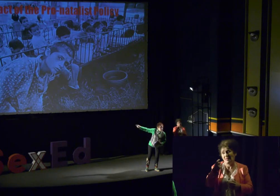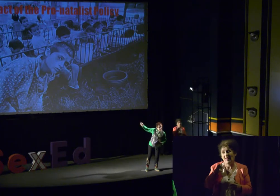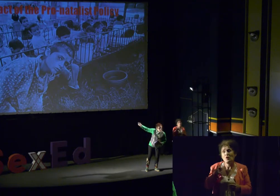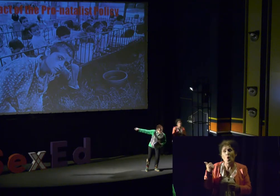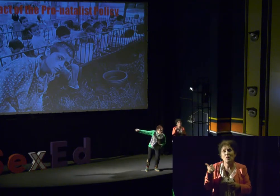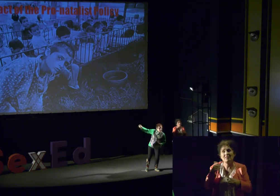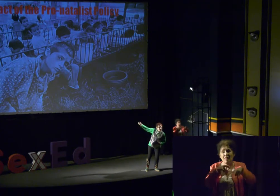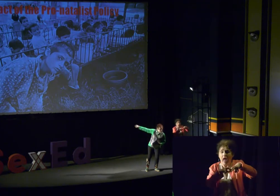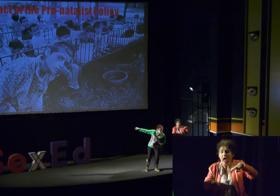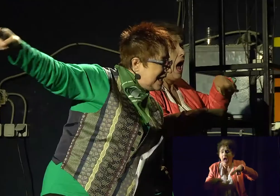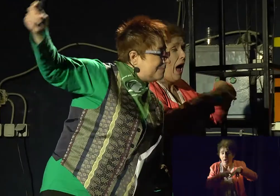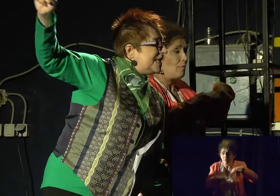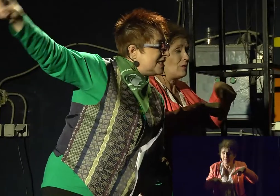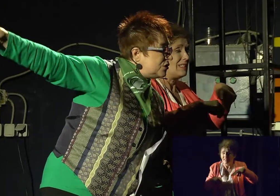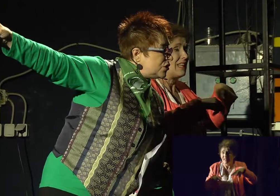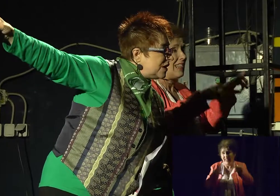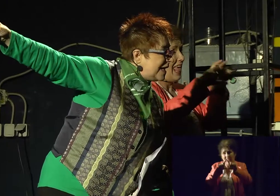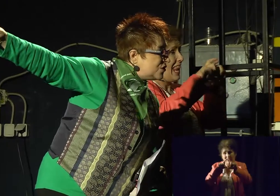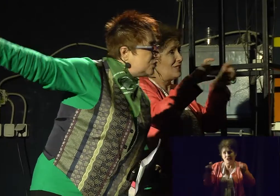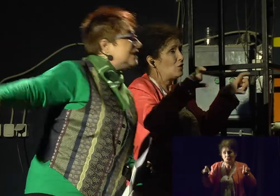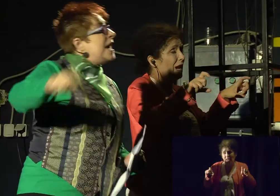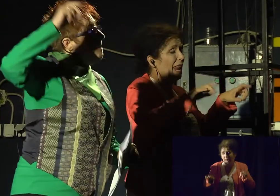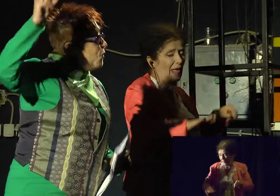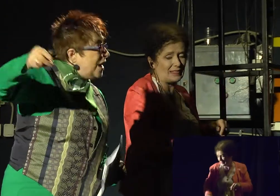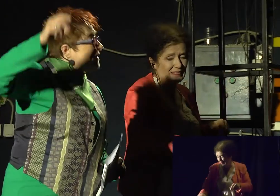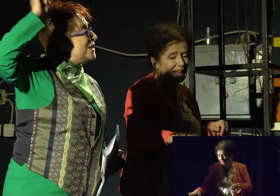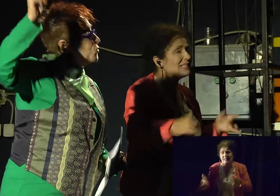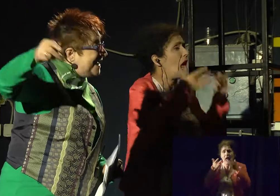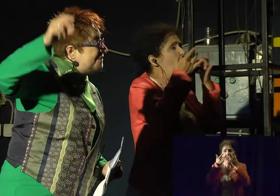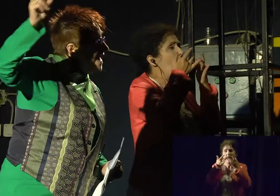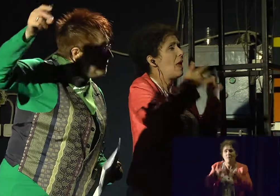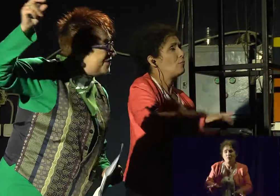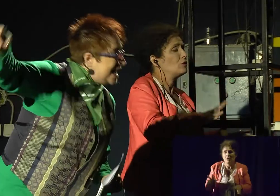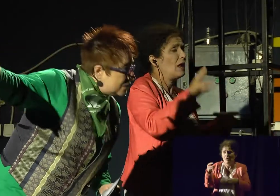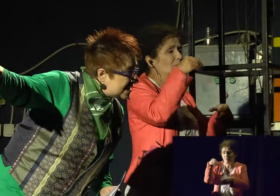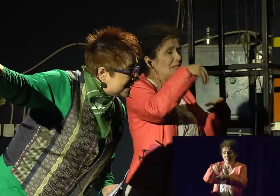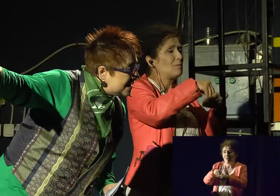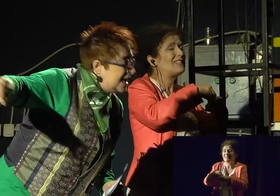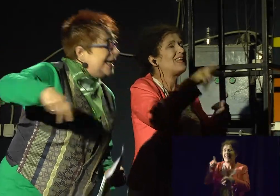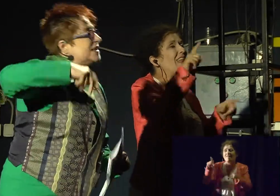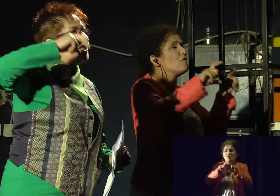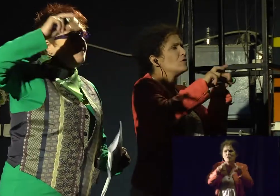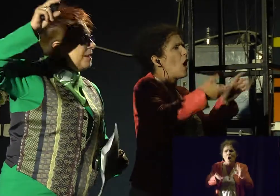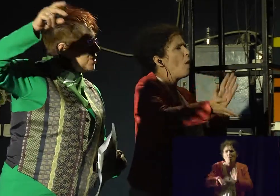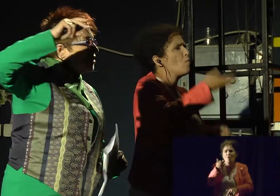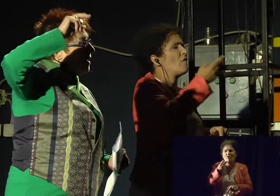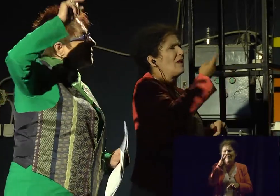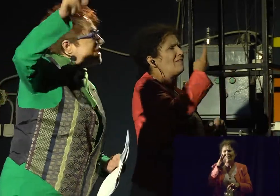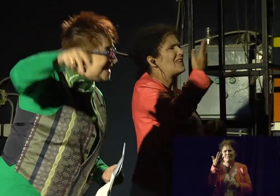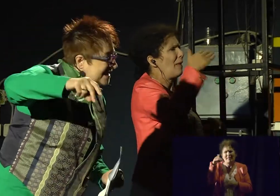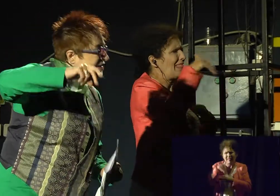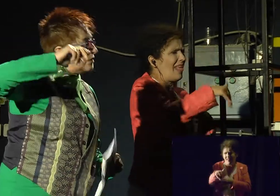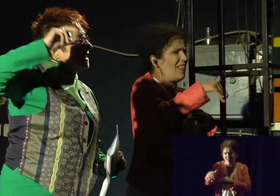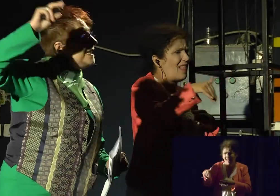Institutionalized children, abandoned, handicapped, institutionalized children, more than 25,000, and some numbers go